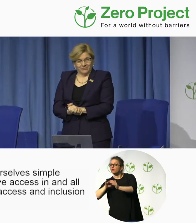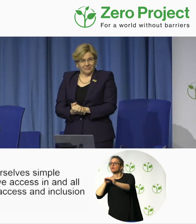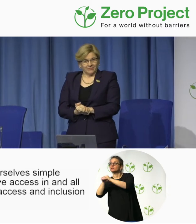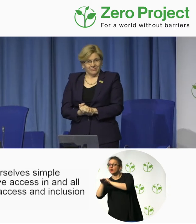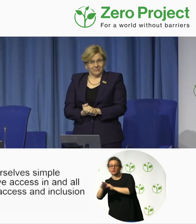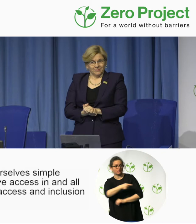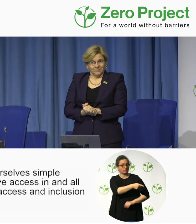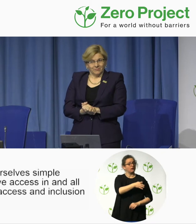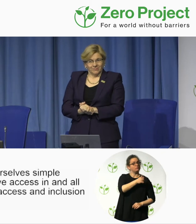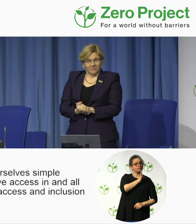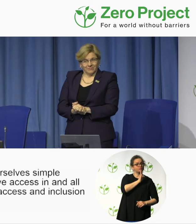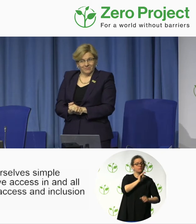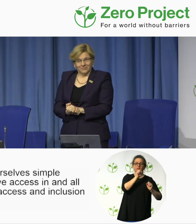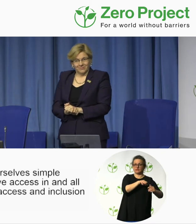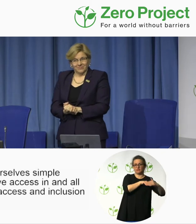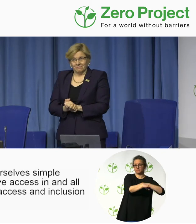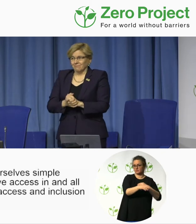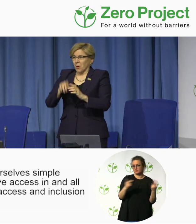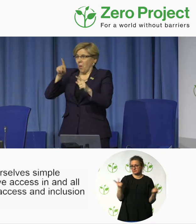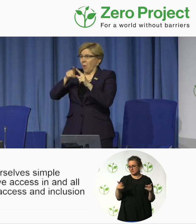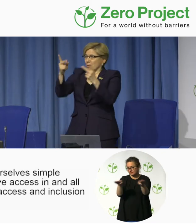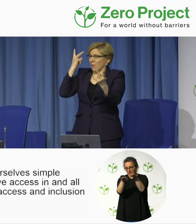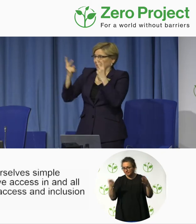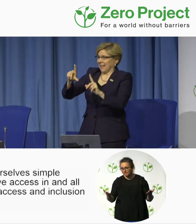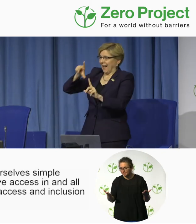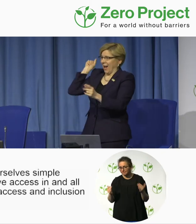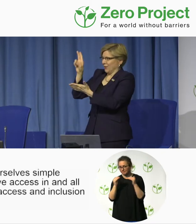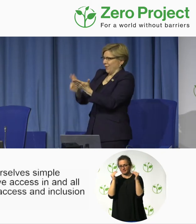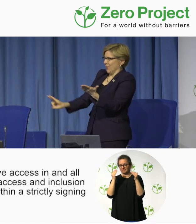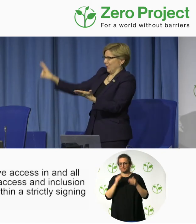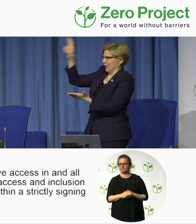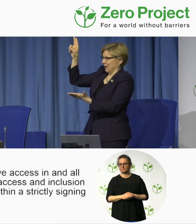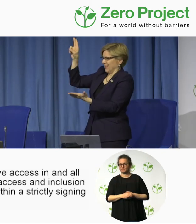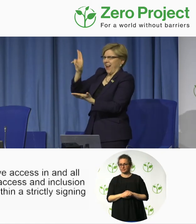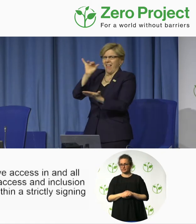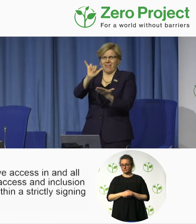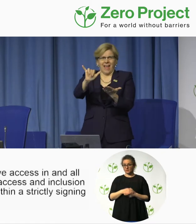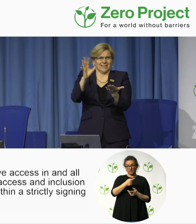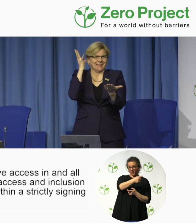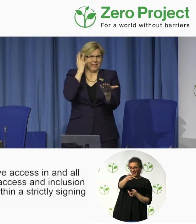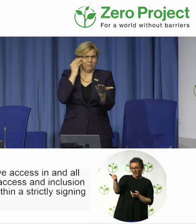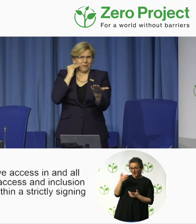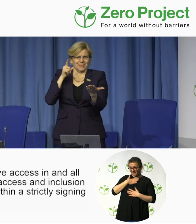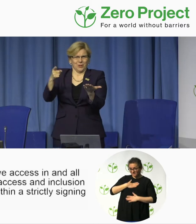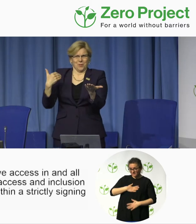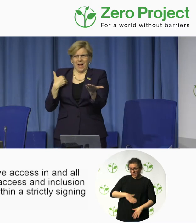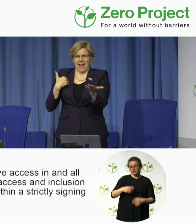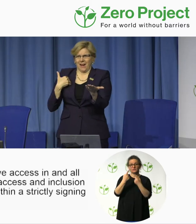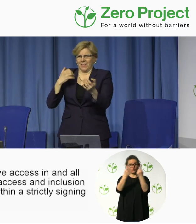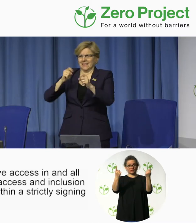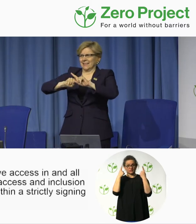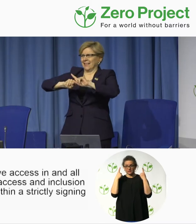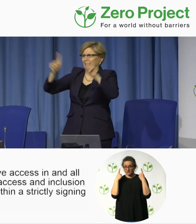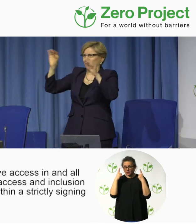signing individual were within a strictly signing environment? When you visit Gallaudet University, that is